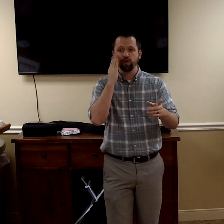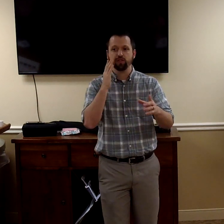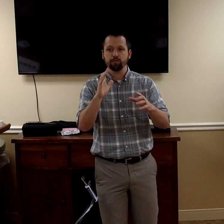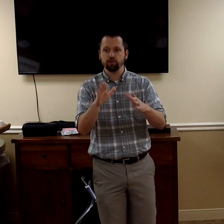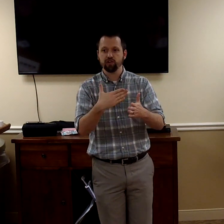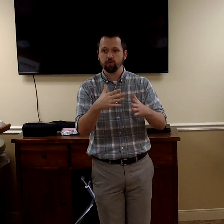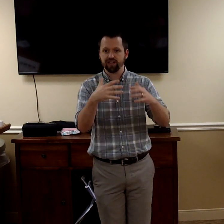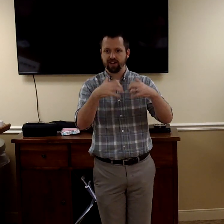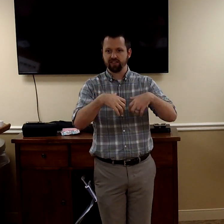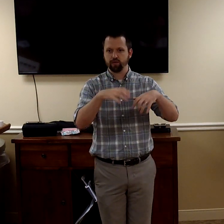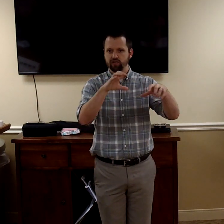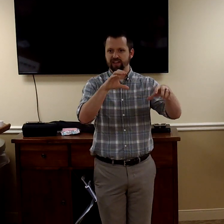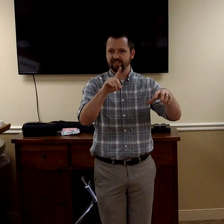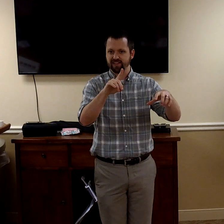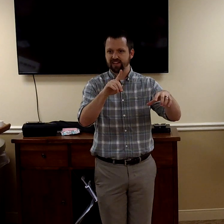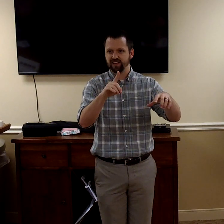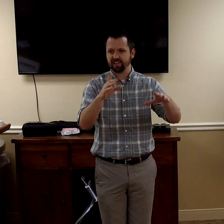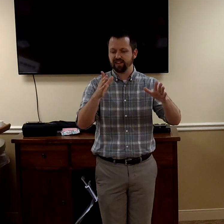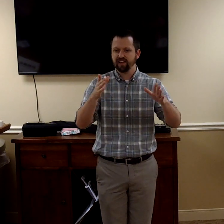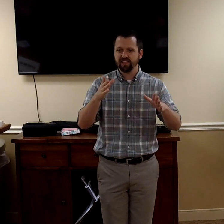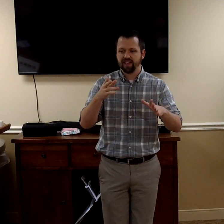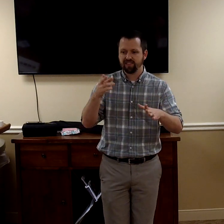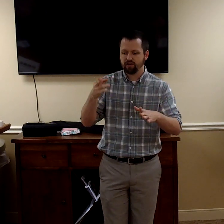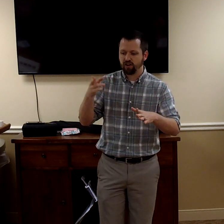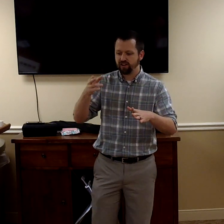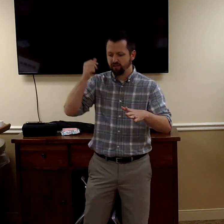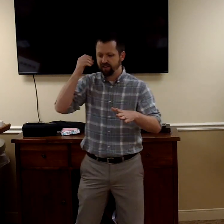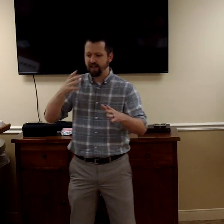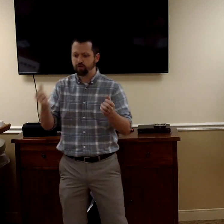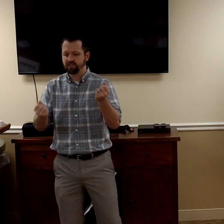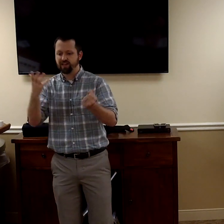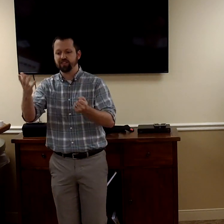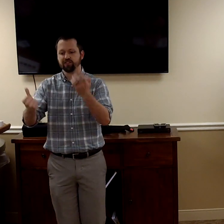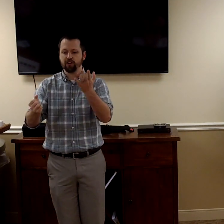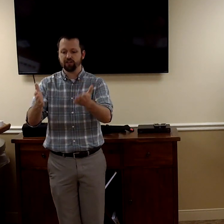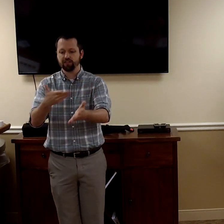the music went down, because they would use like a CD, and then they had this hard of hearing guy who would sign the songs.